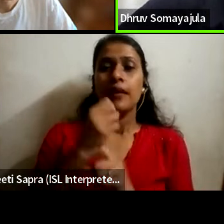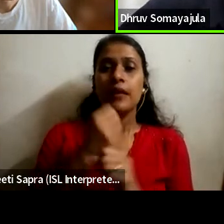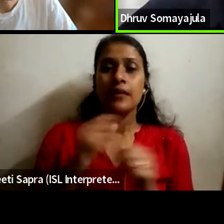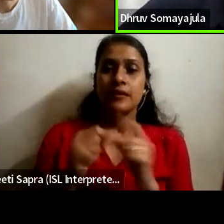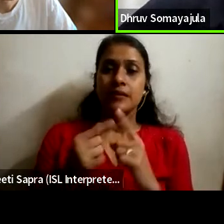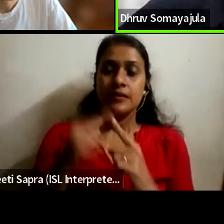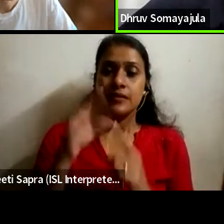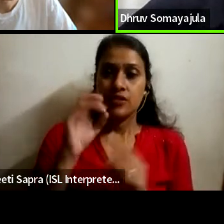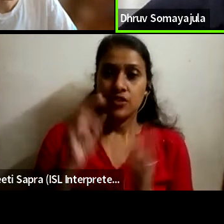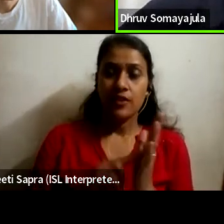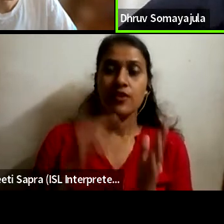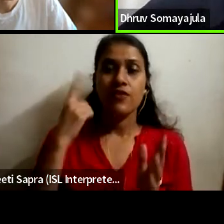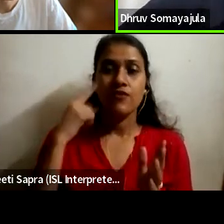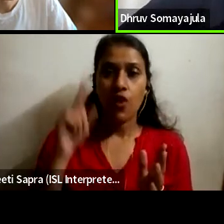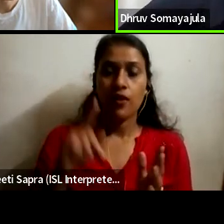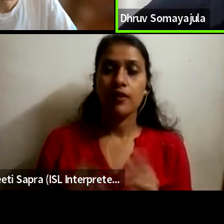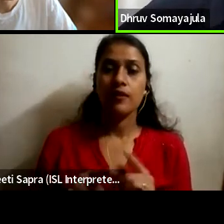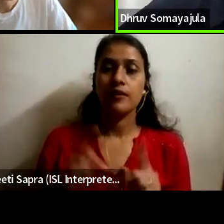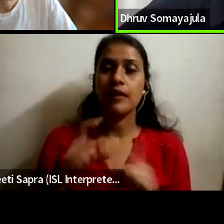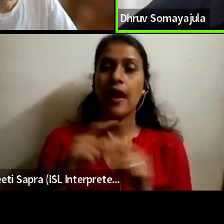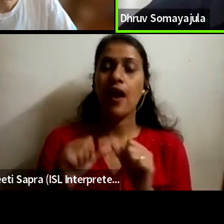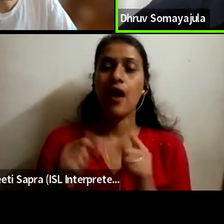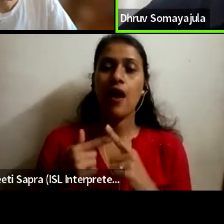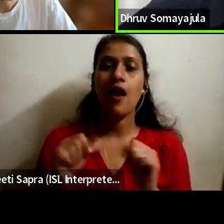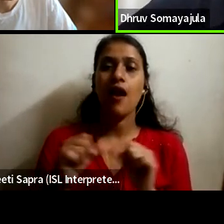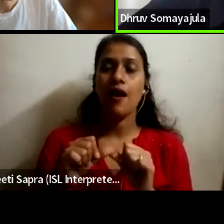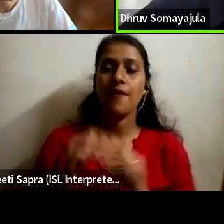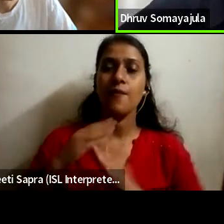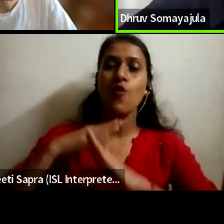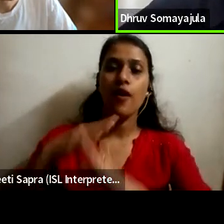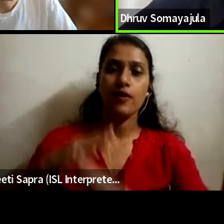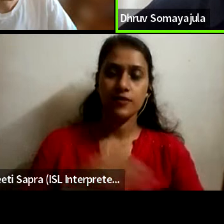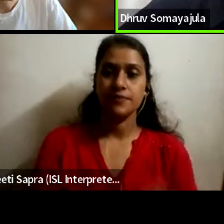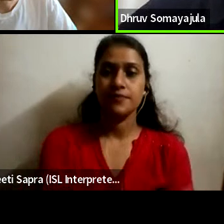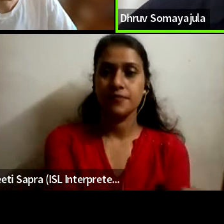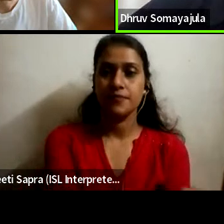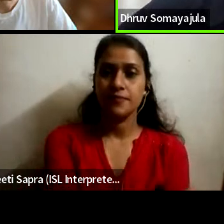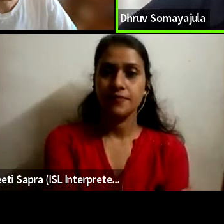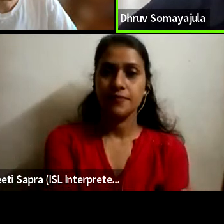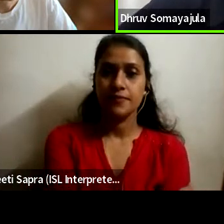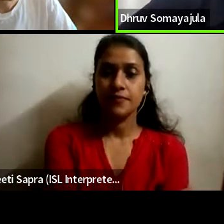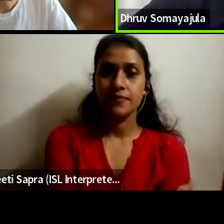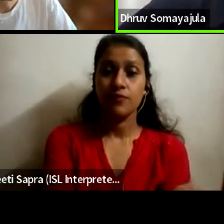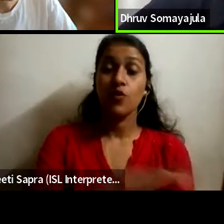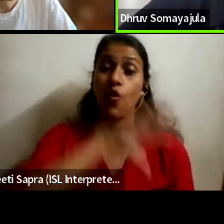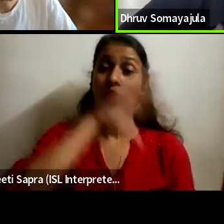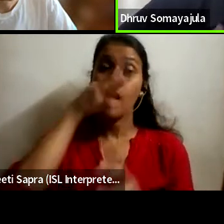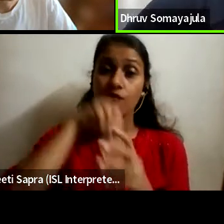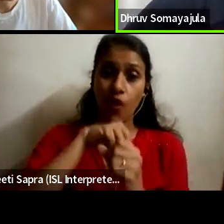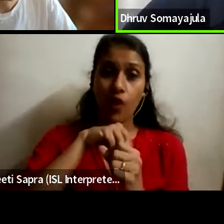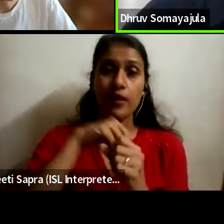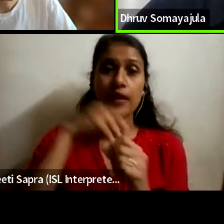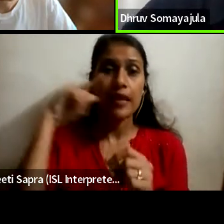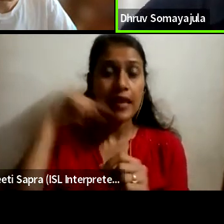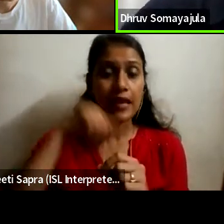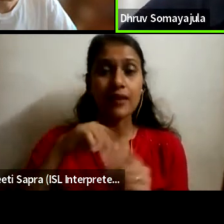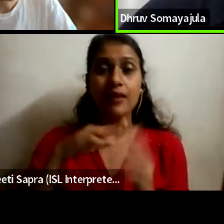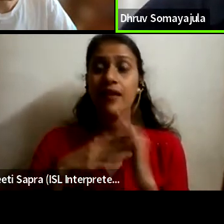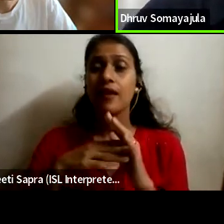data processors and fiduciaries. And these are evolving from a space of